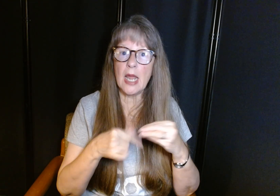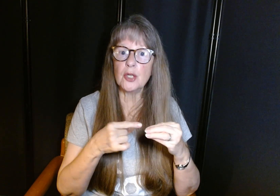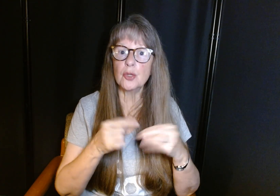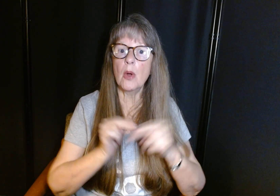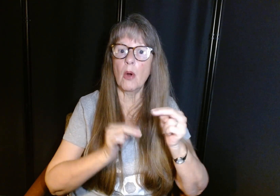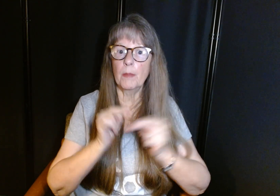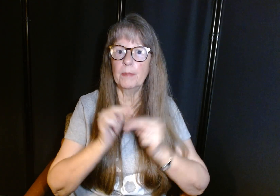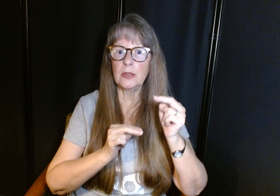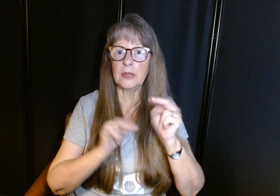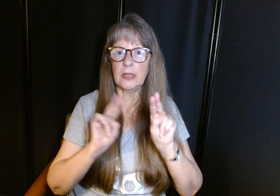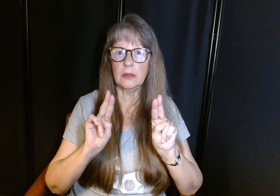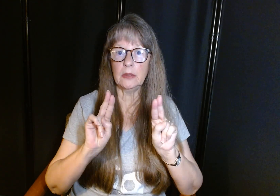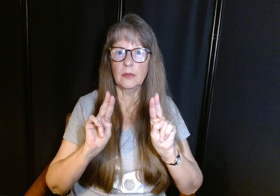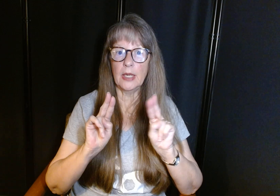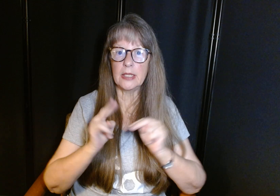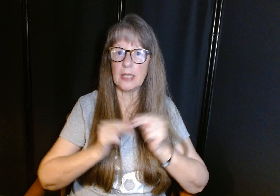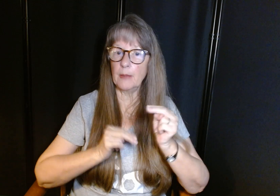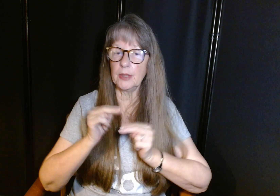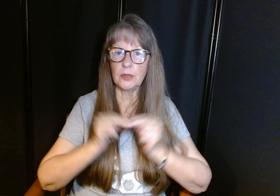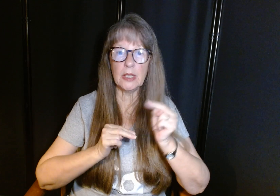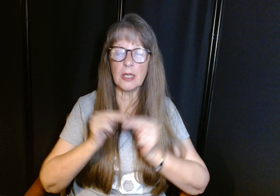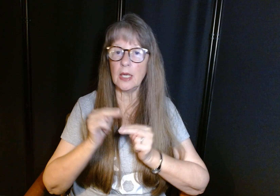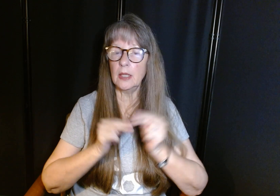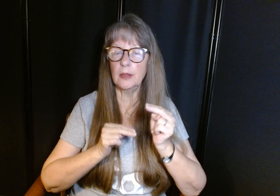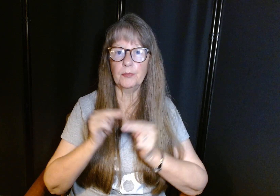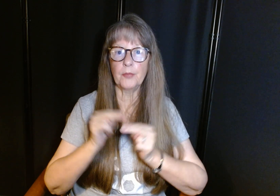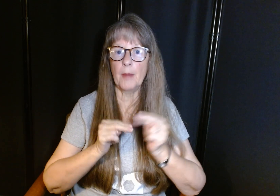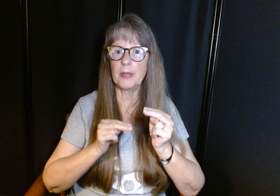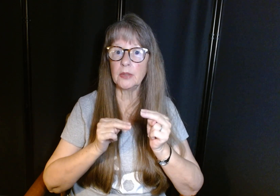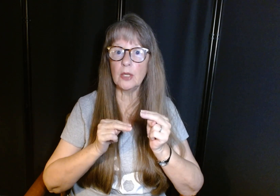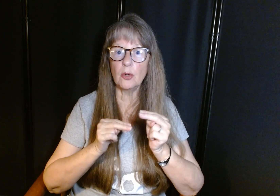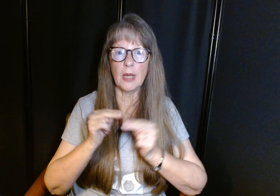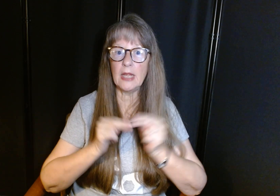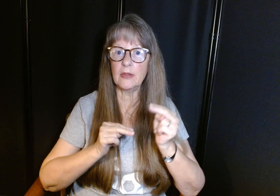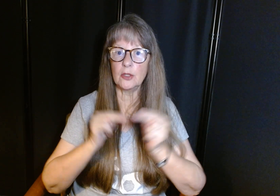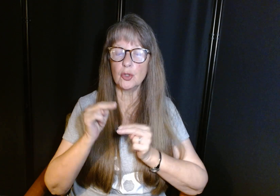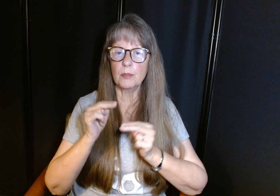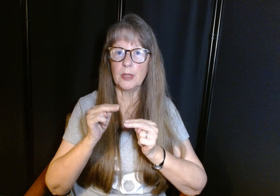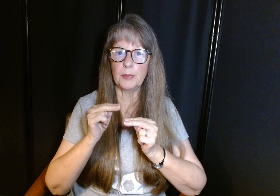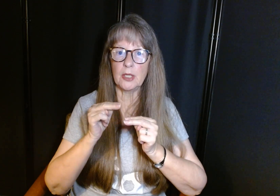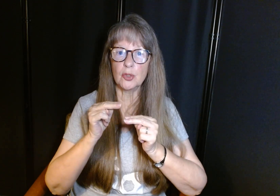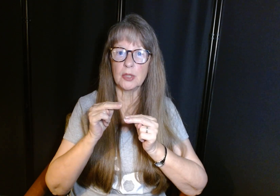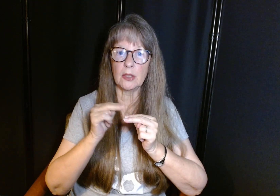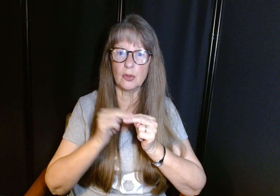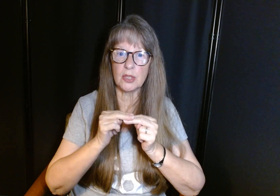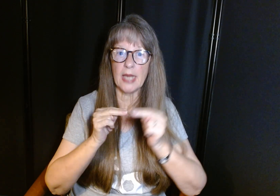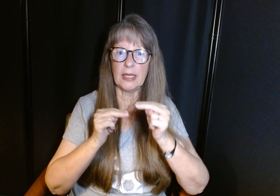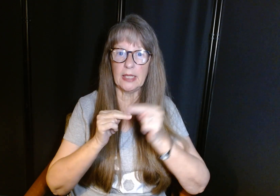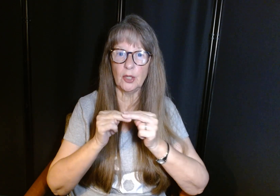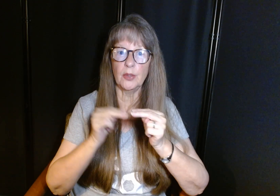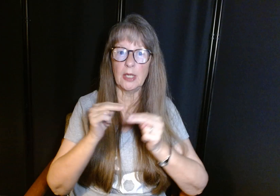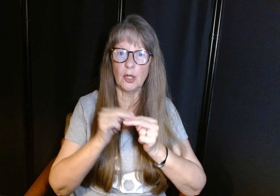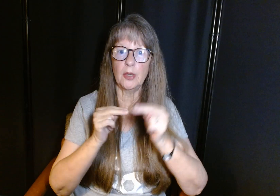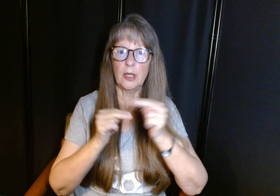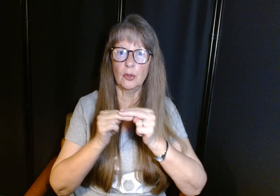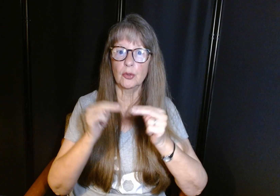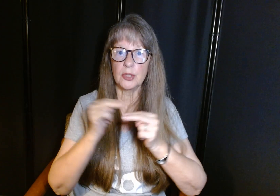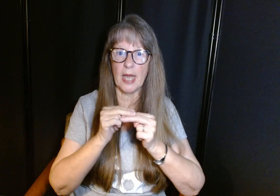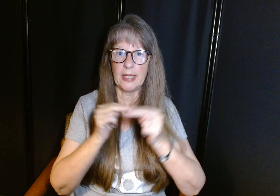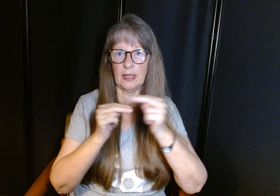you are building, and it's like building a building or anything that you build, because you stack it here and here and here. You're stacking it